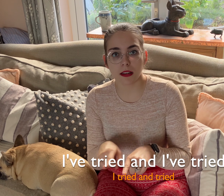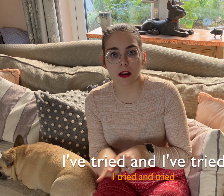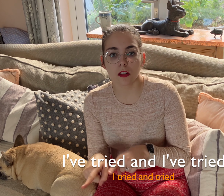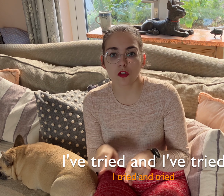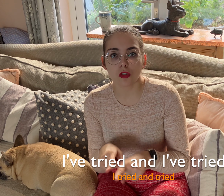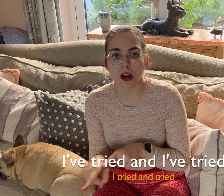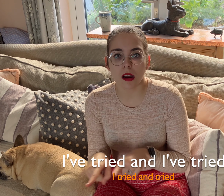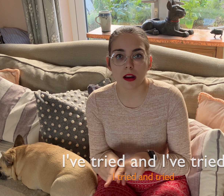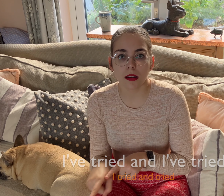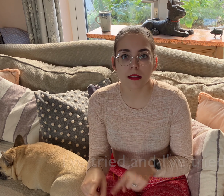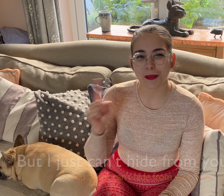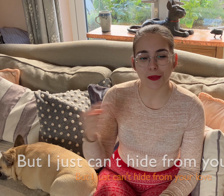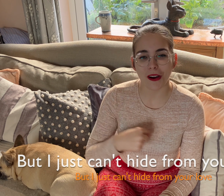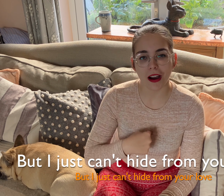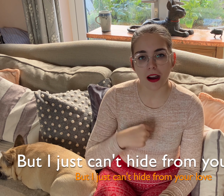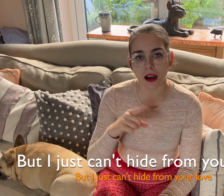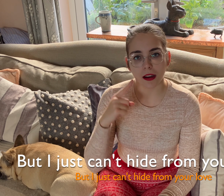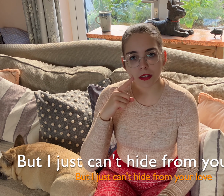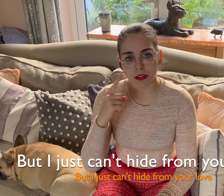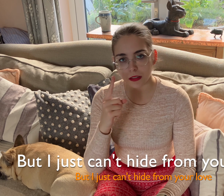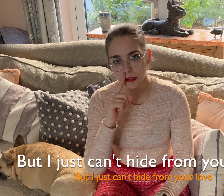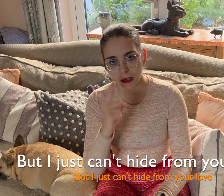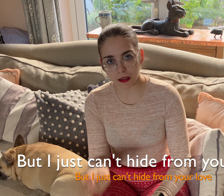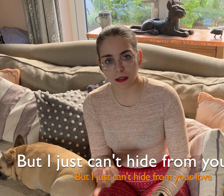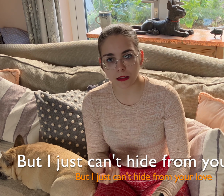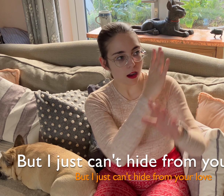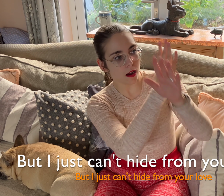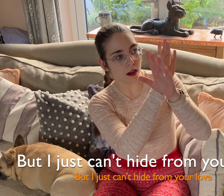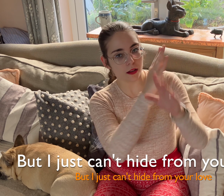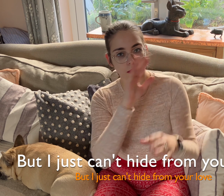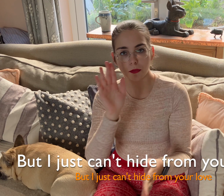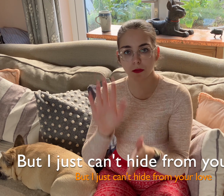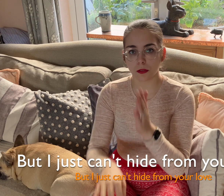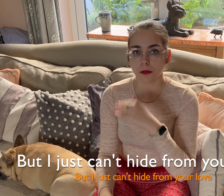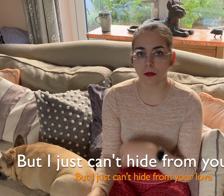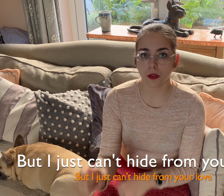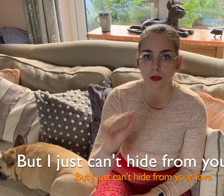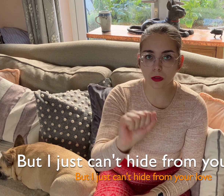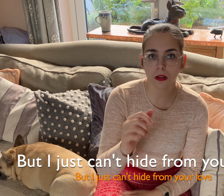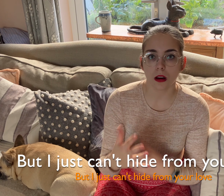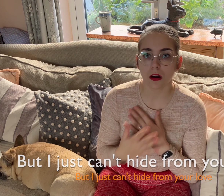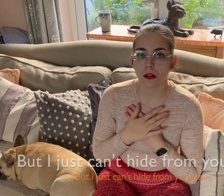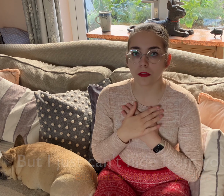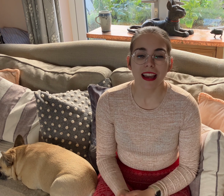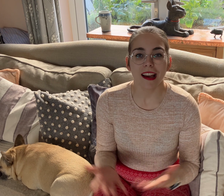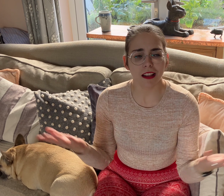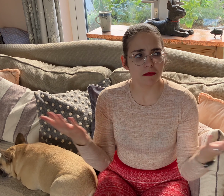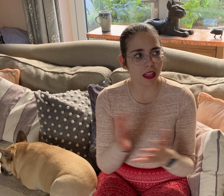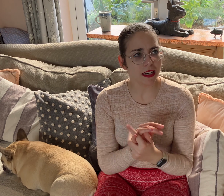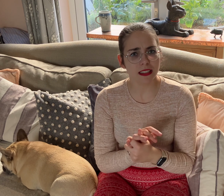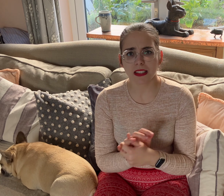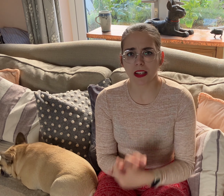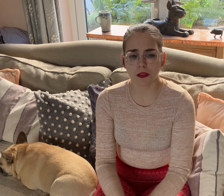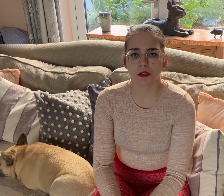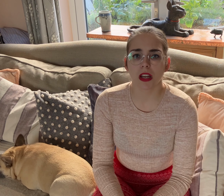I tried, but I just can't hide from your love. And that is the second verse.